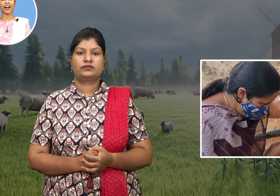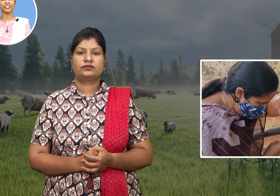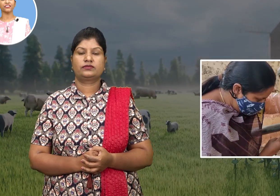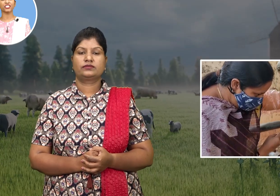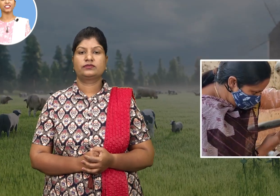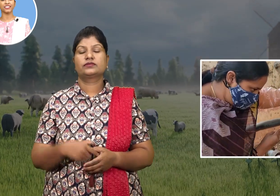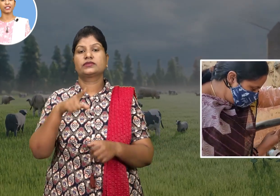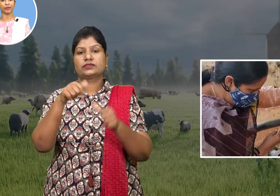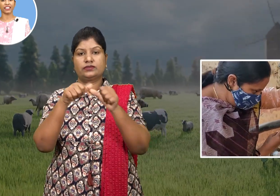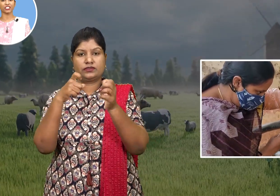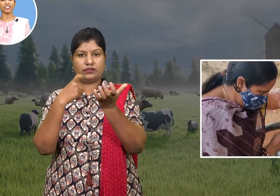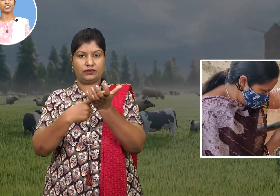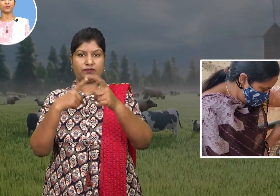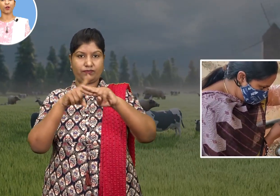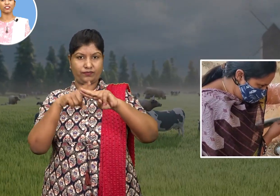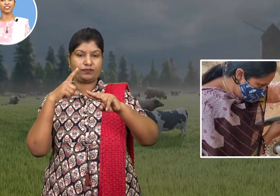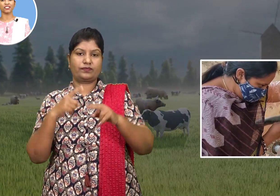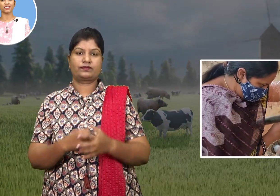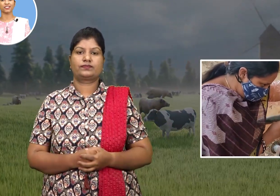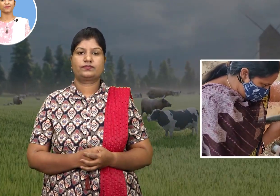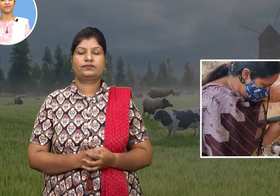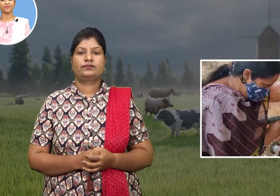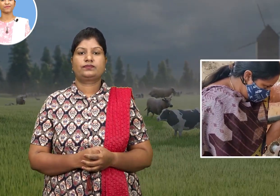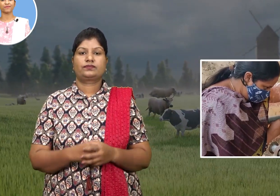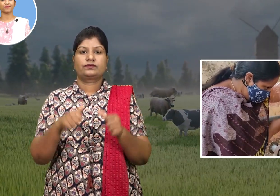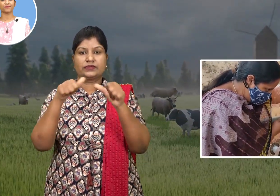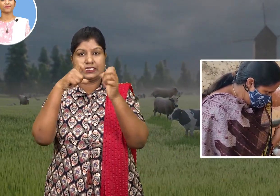The artificial insemination is the process